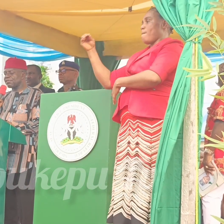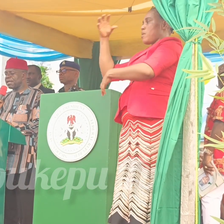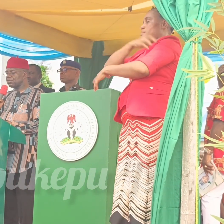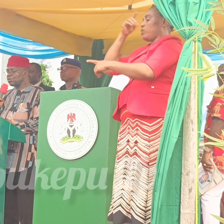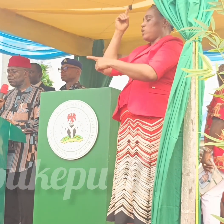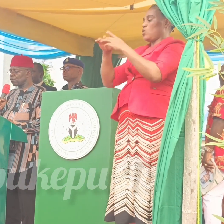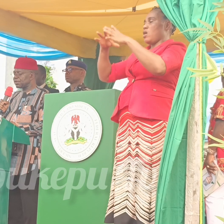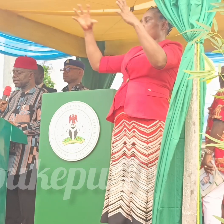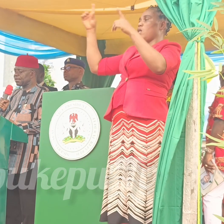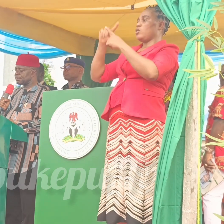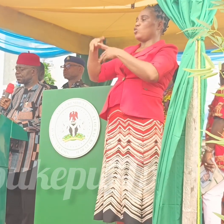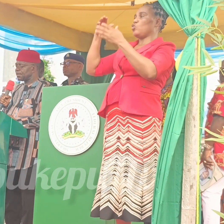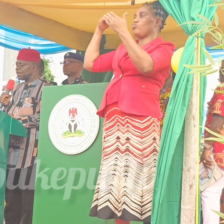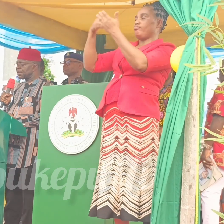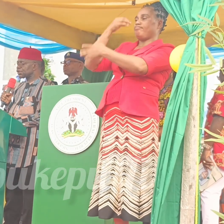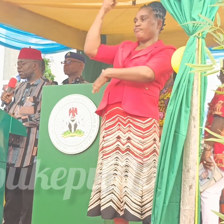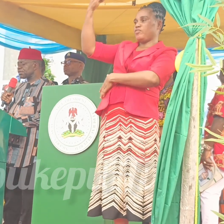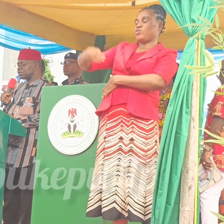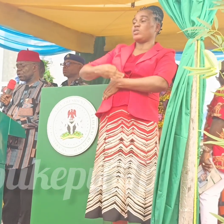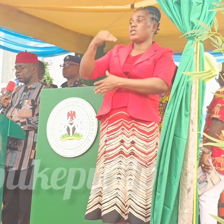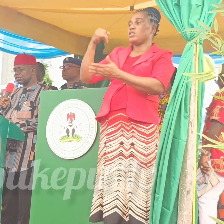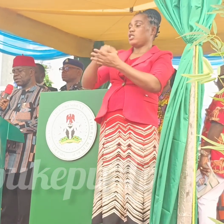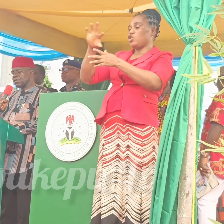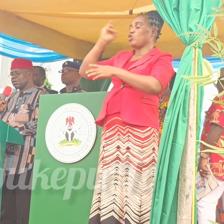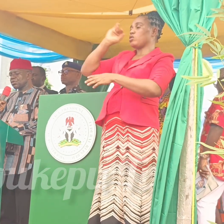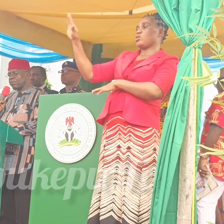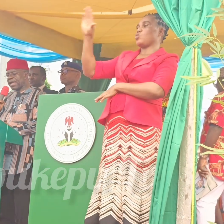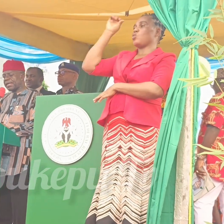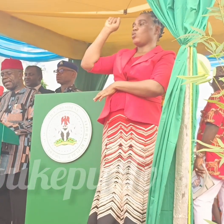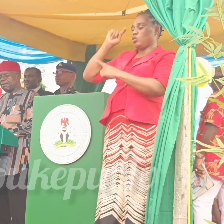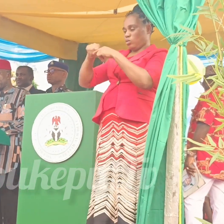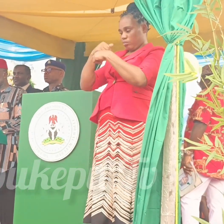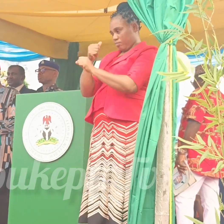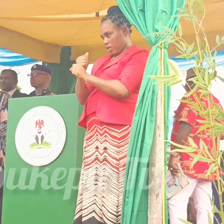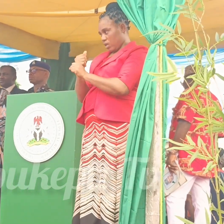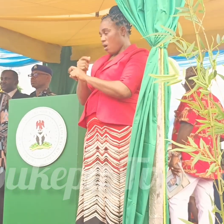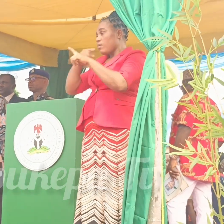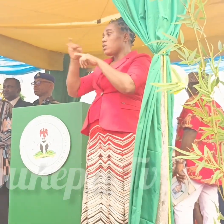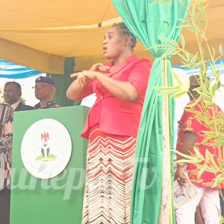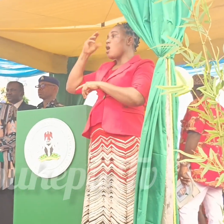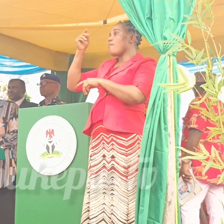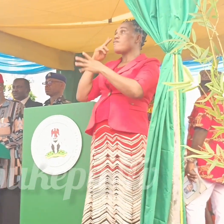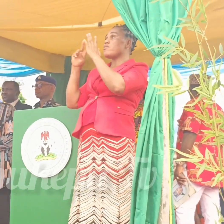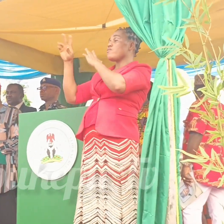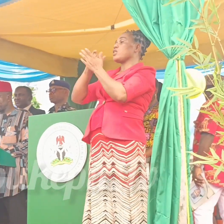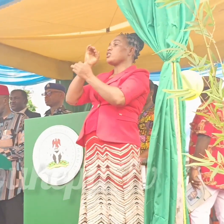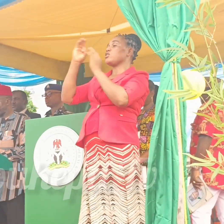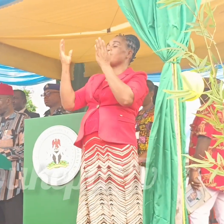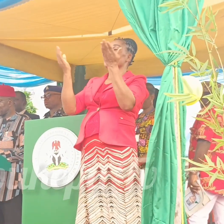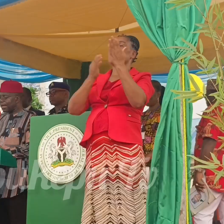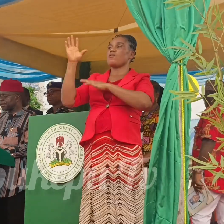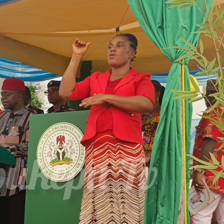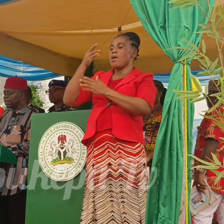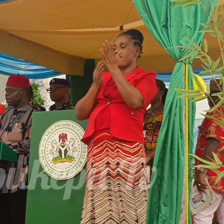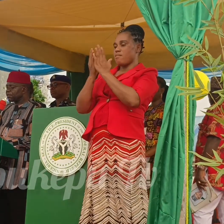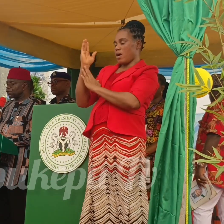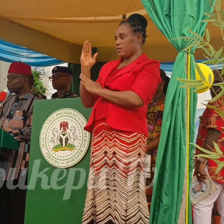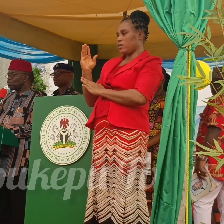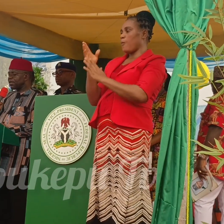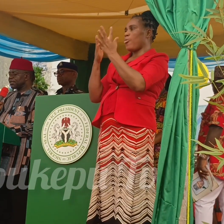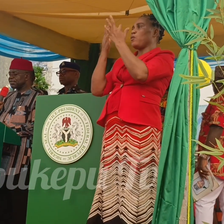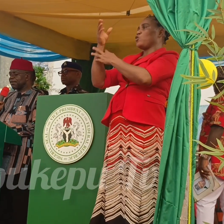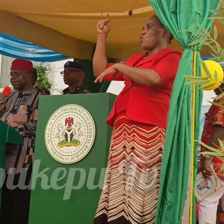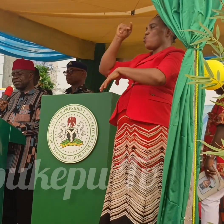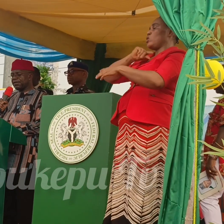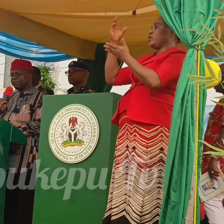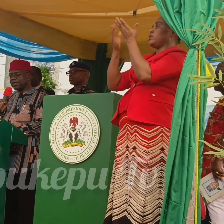to expand to new frontiers. The choice is yours to make, but I am of the view that if you serve Abia right through